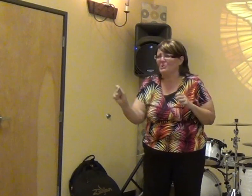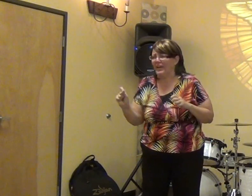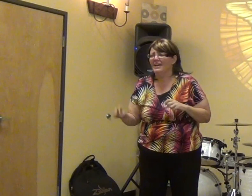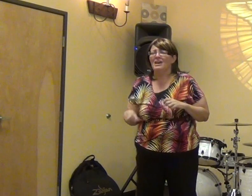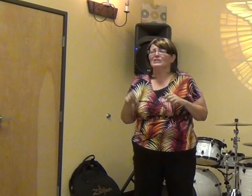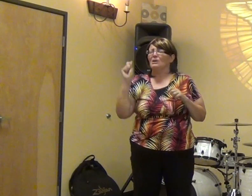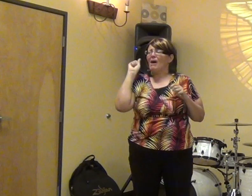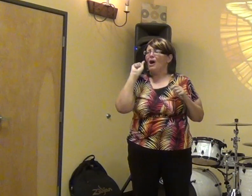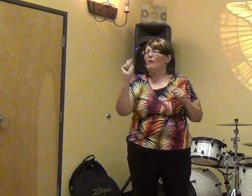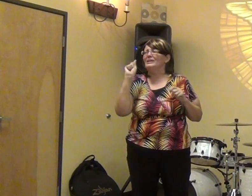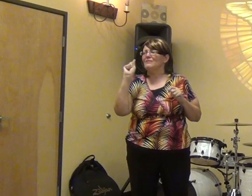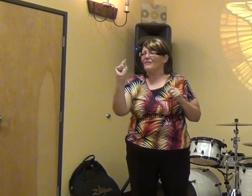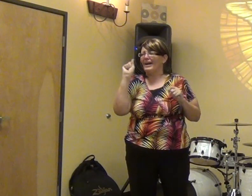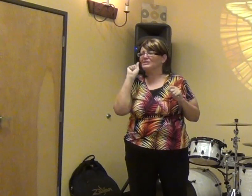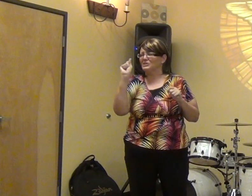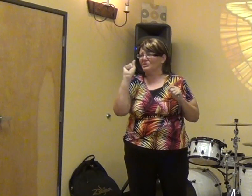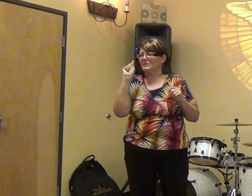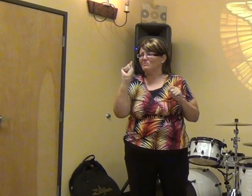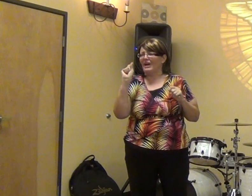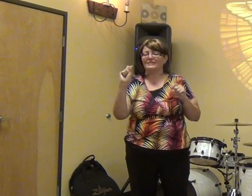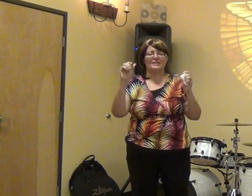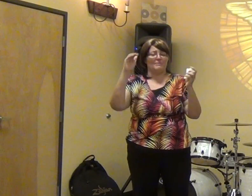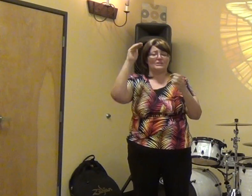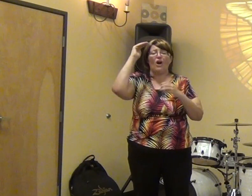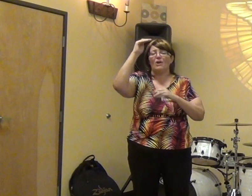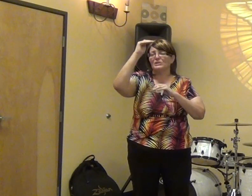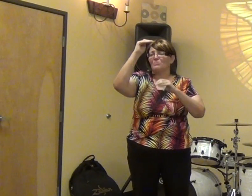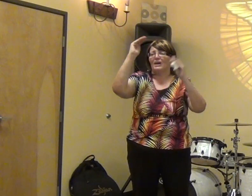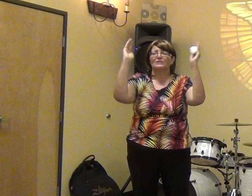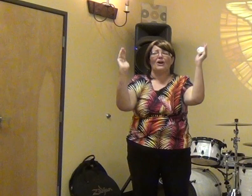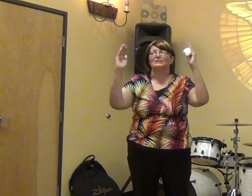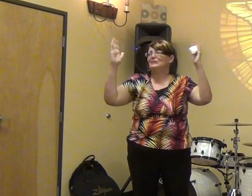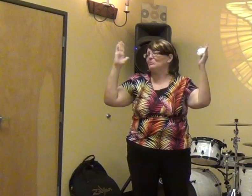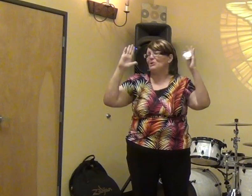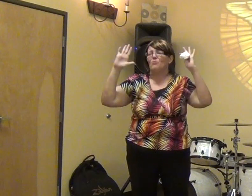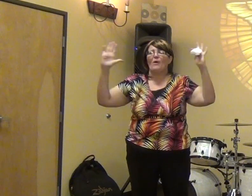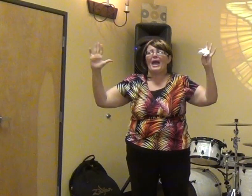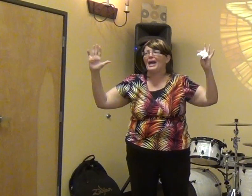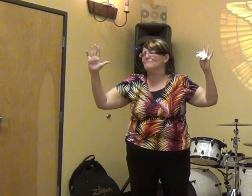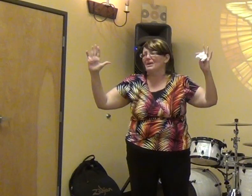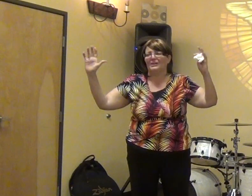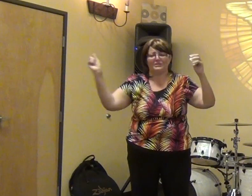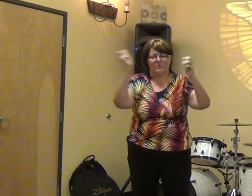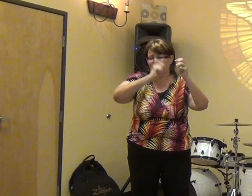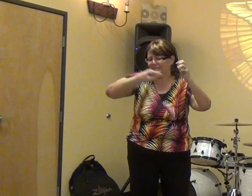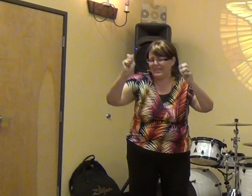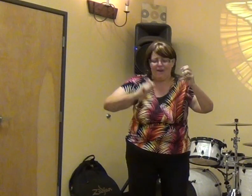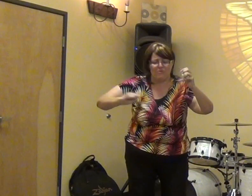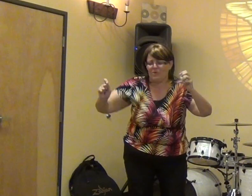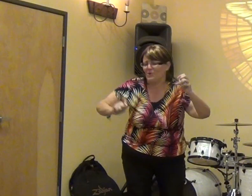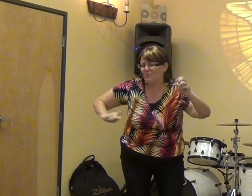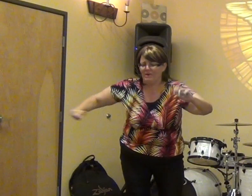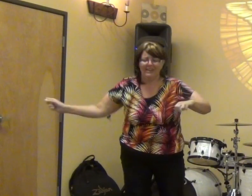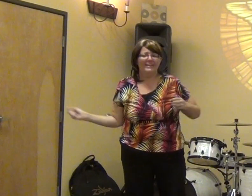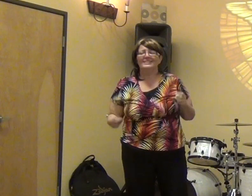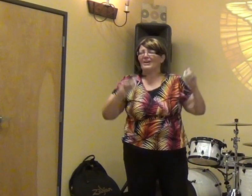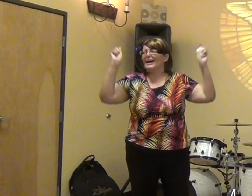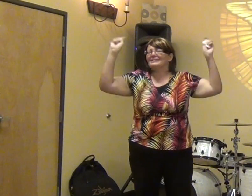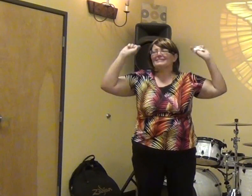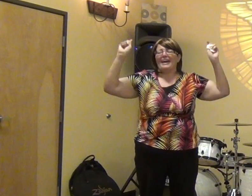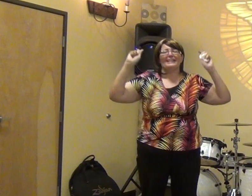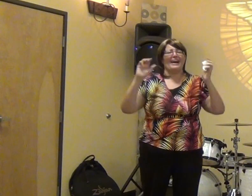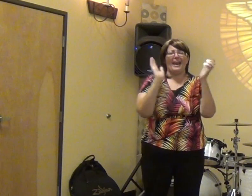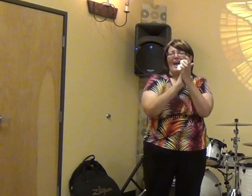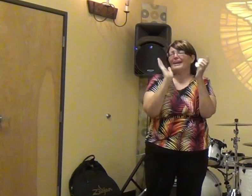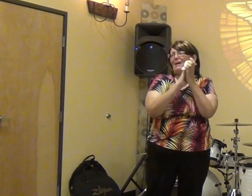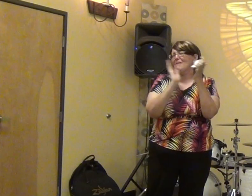will do it. So my only advice to the response team is our response cards need to be way bigger so we can pray.